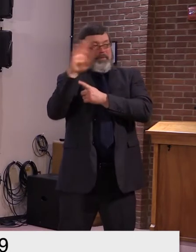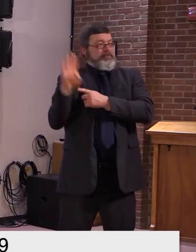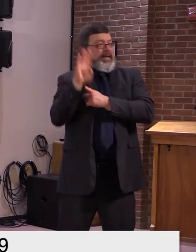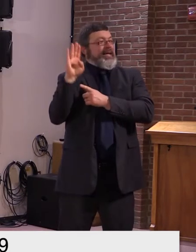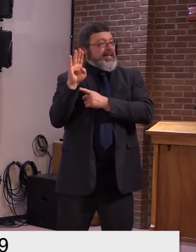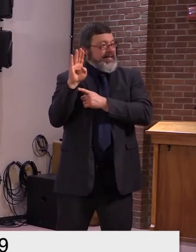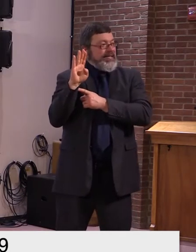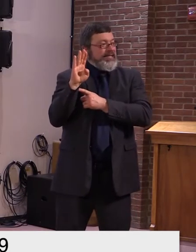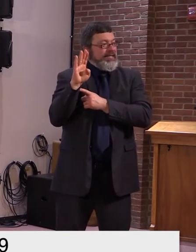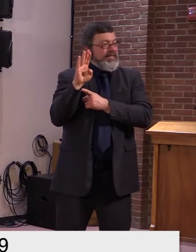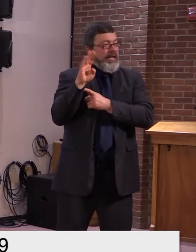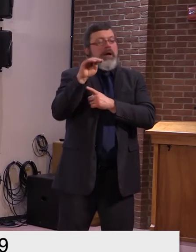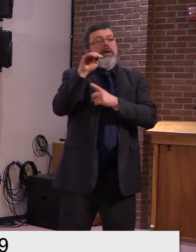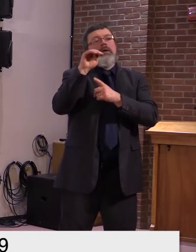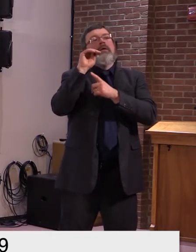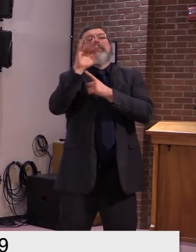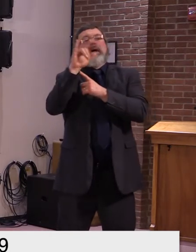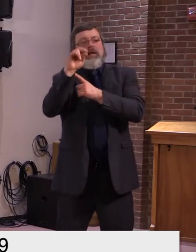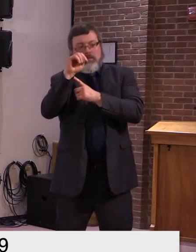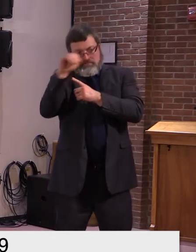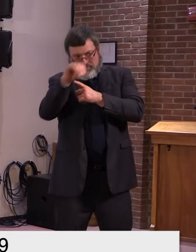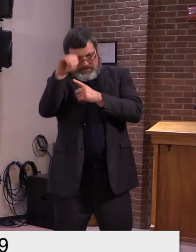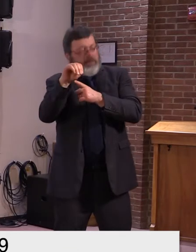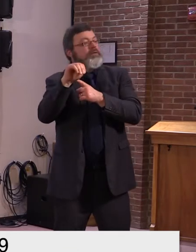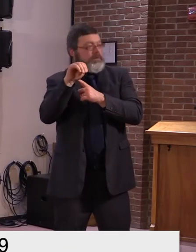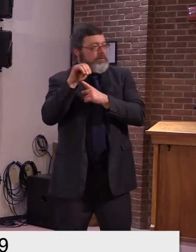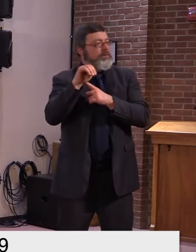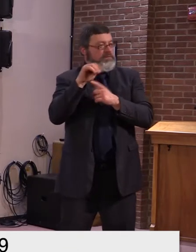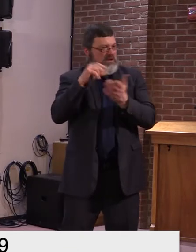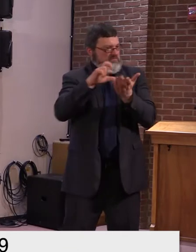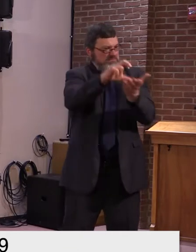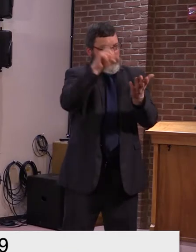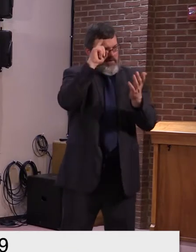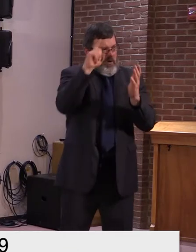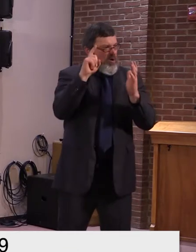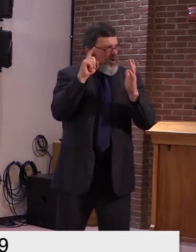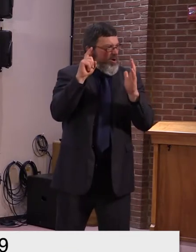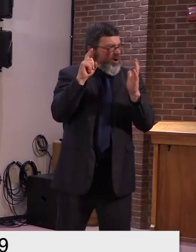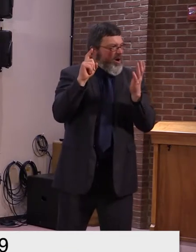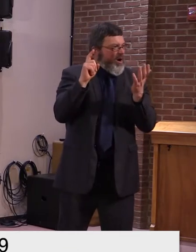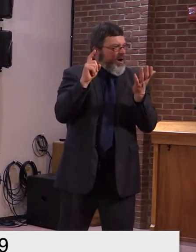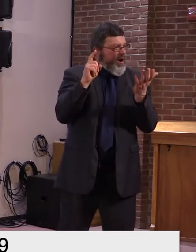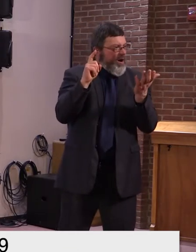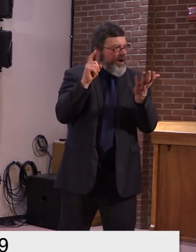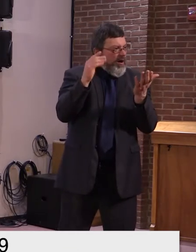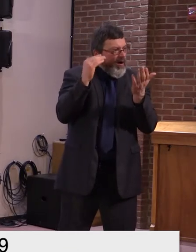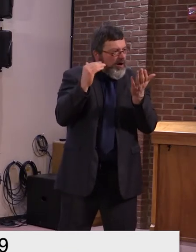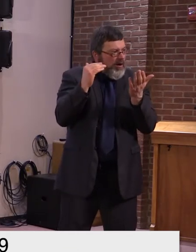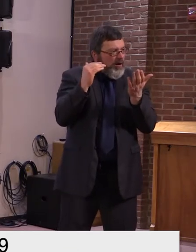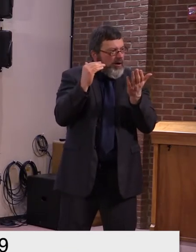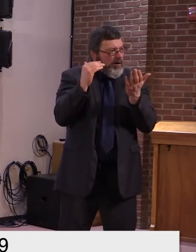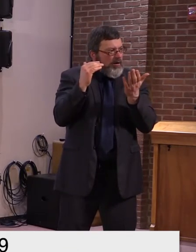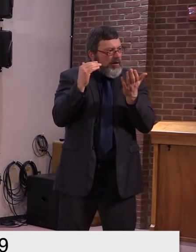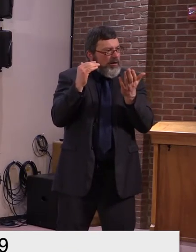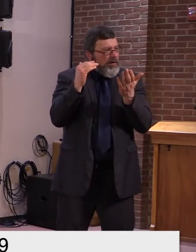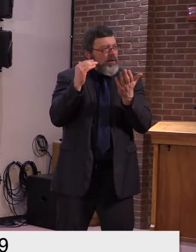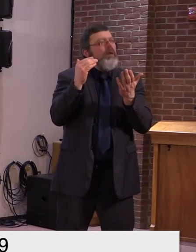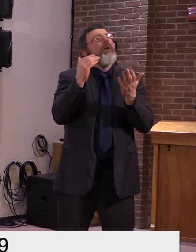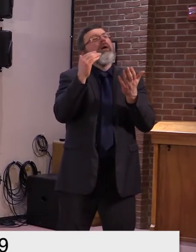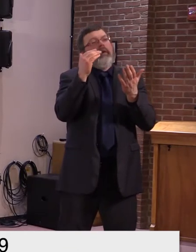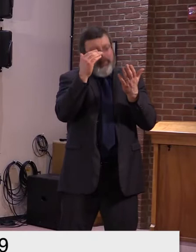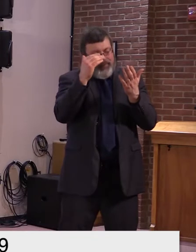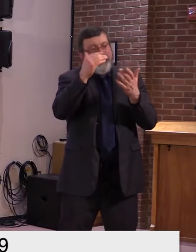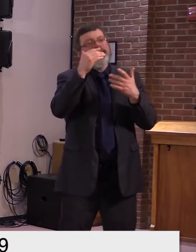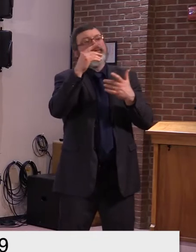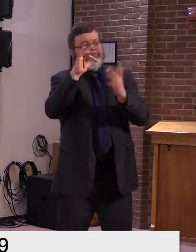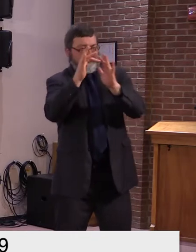broadband build-up, and $250 million for telehealth. And $65 million to properly map.